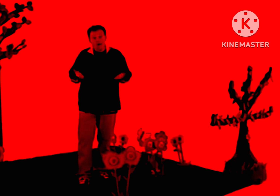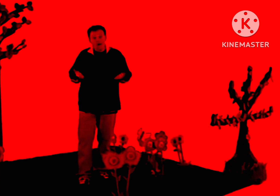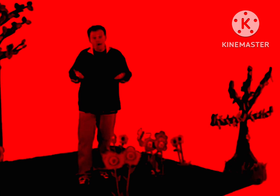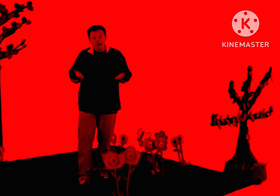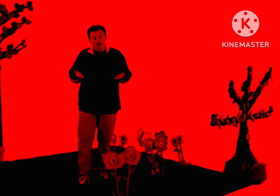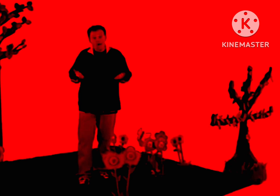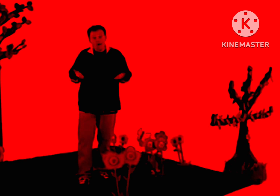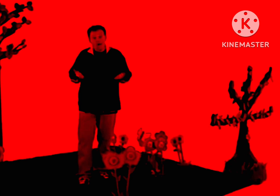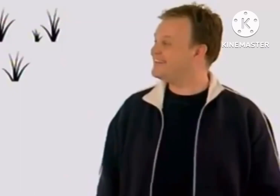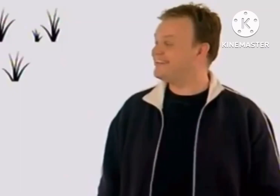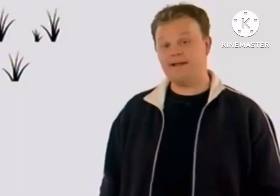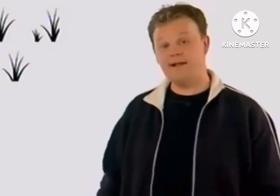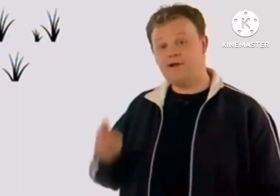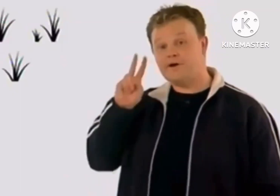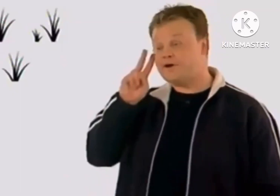two. Look.